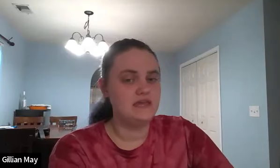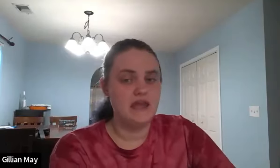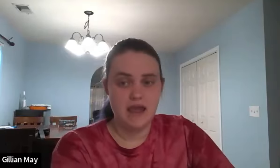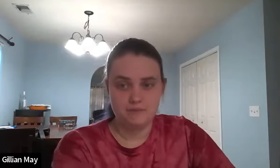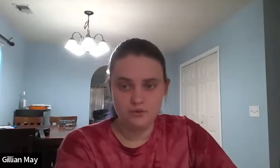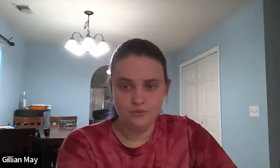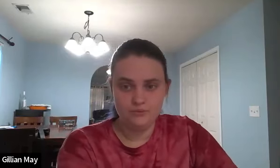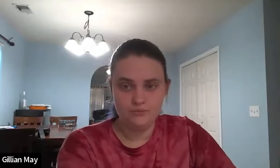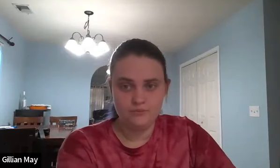Then apple.